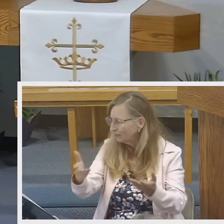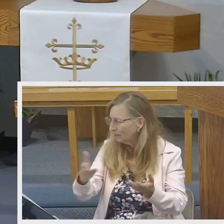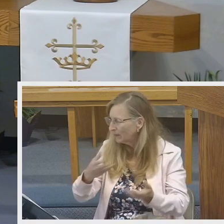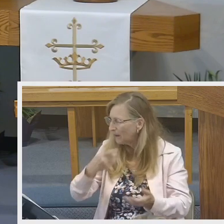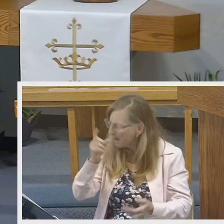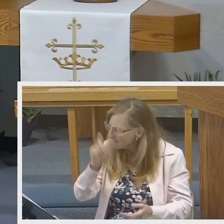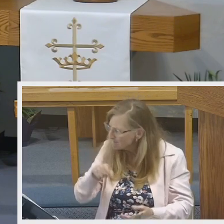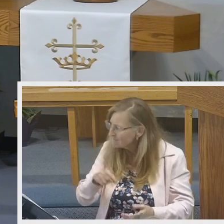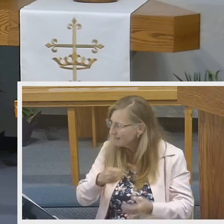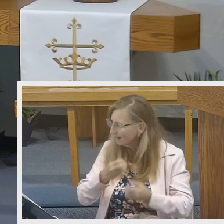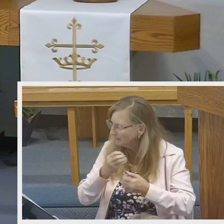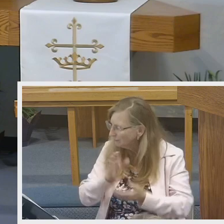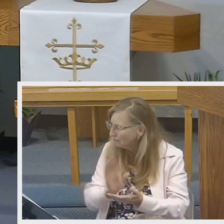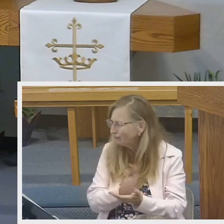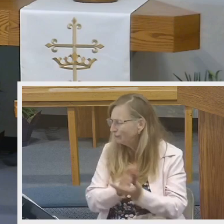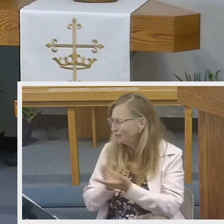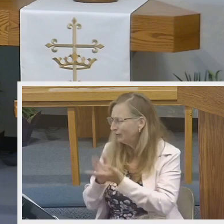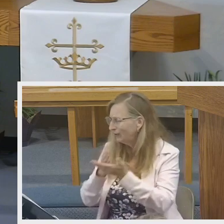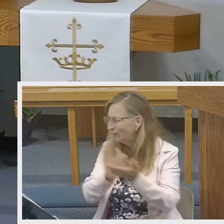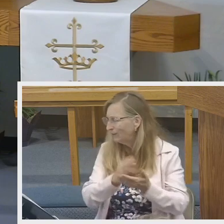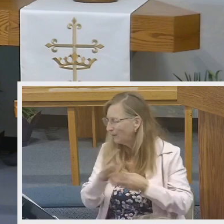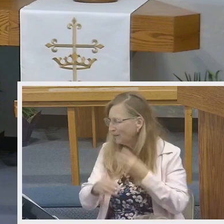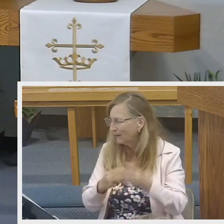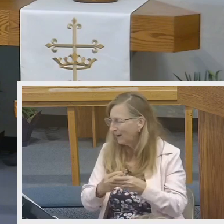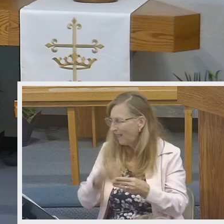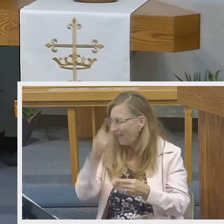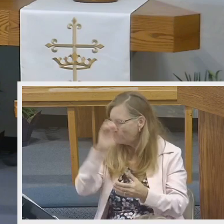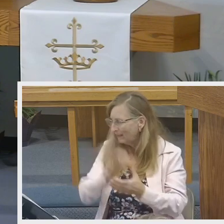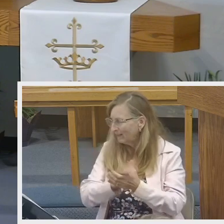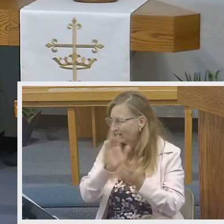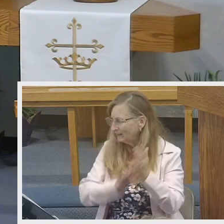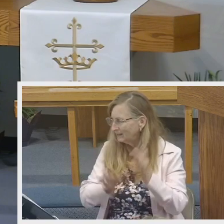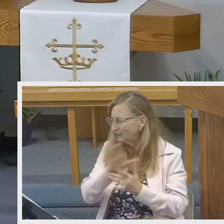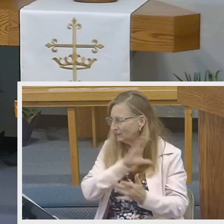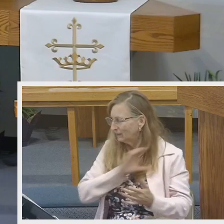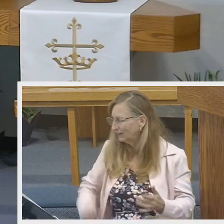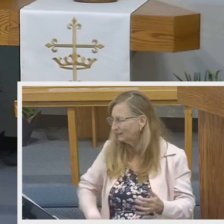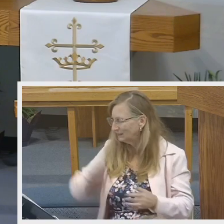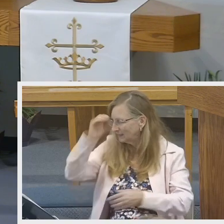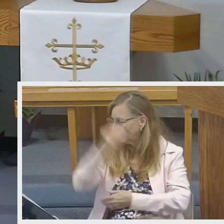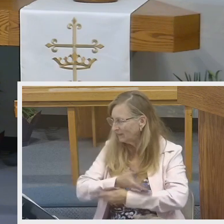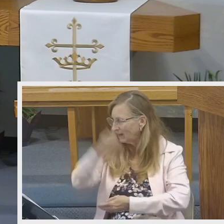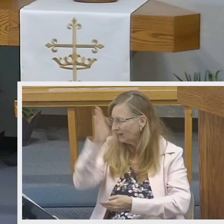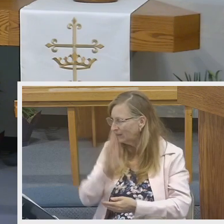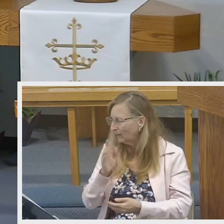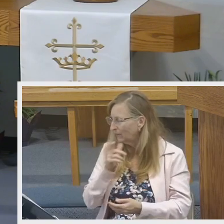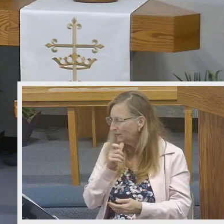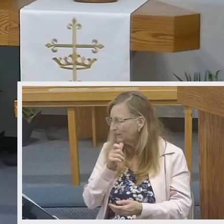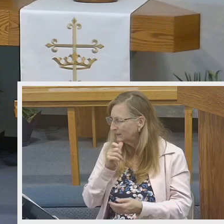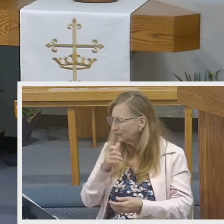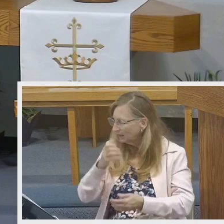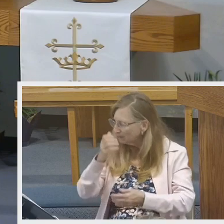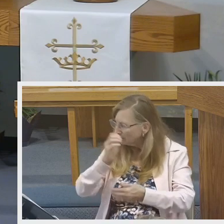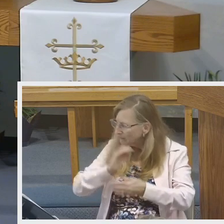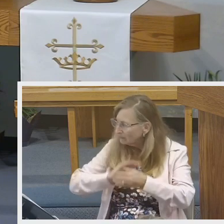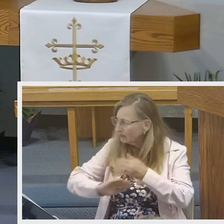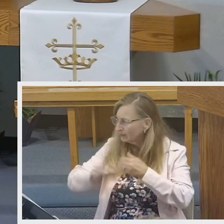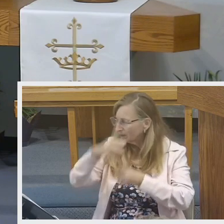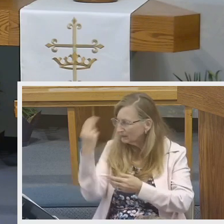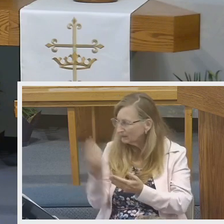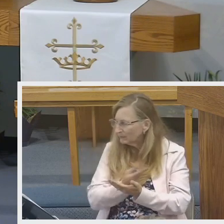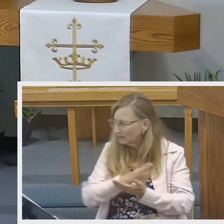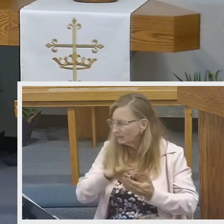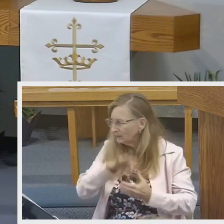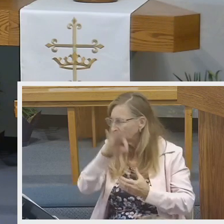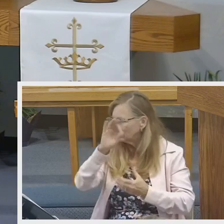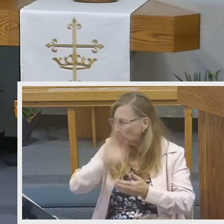must share with our world. I believe in Jesus Christ, the Son of God, who was conceived by the Holy